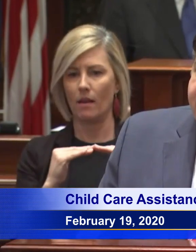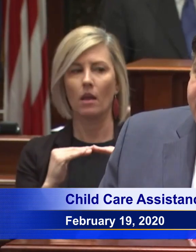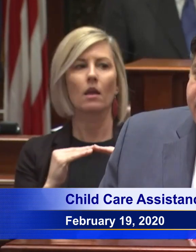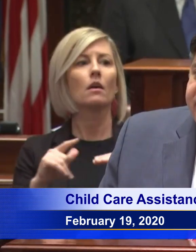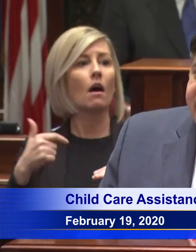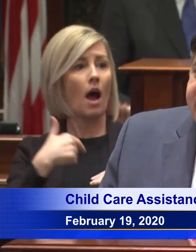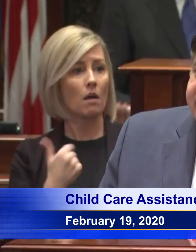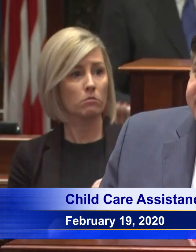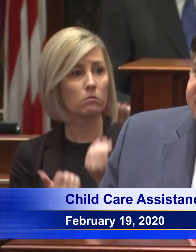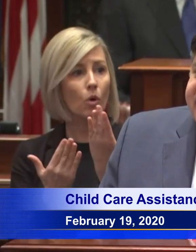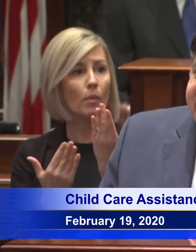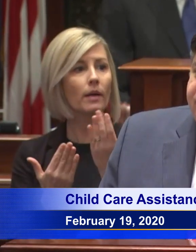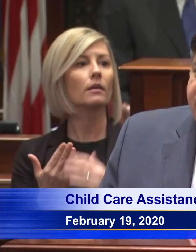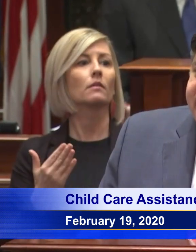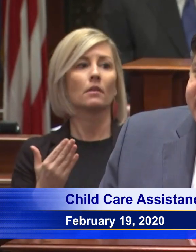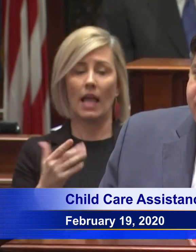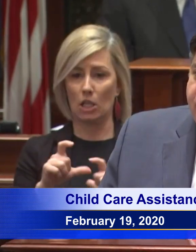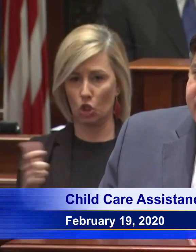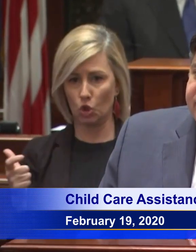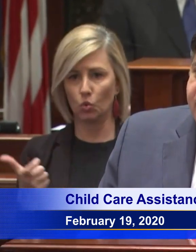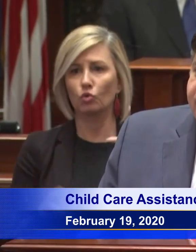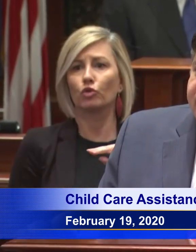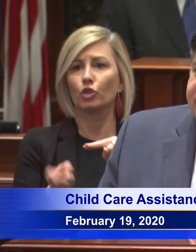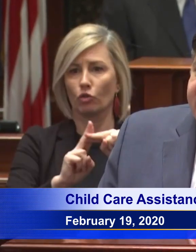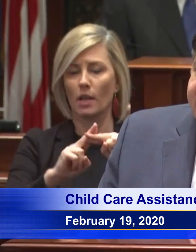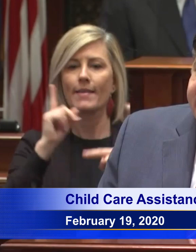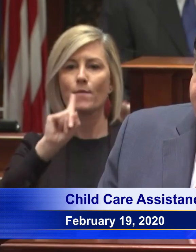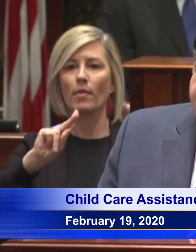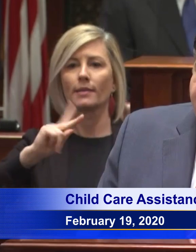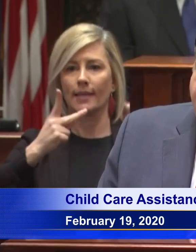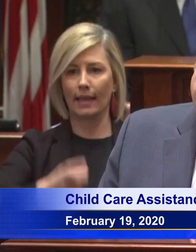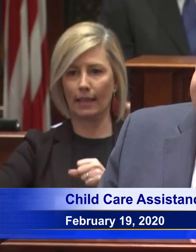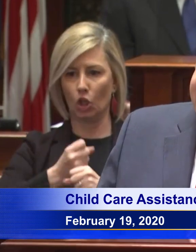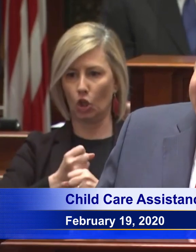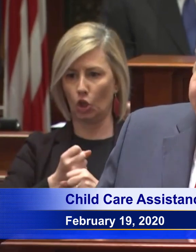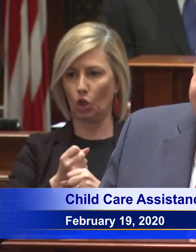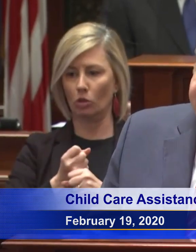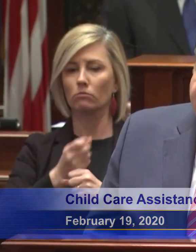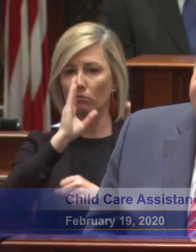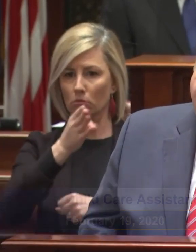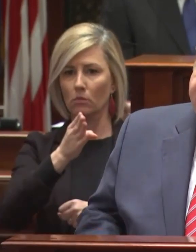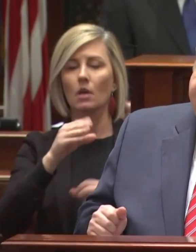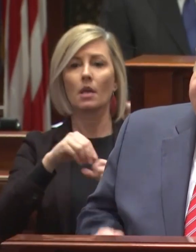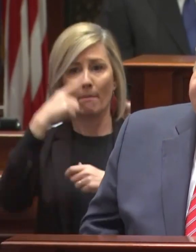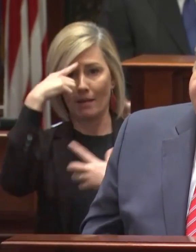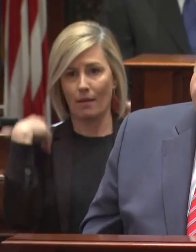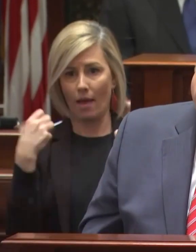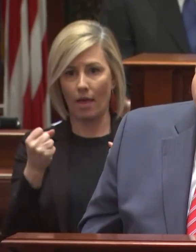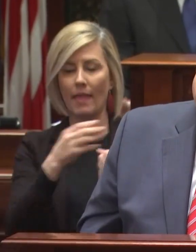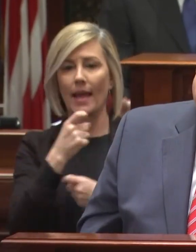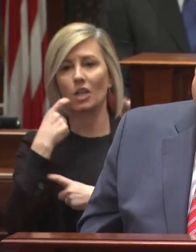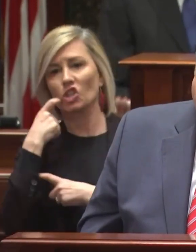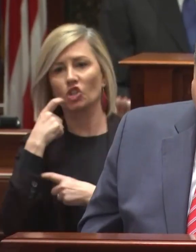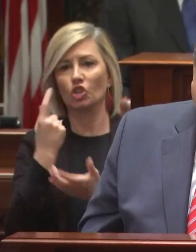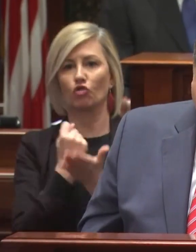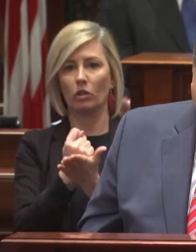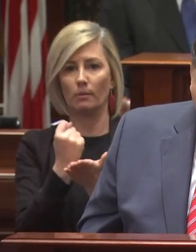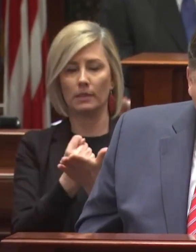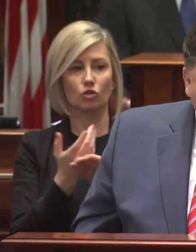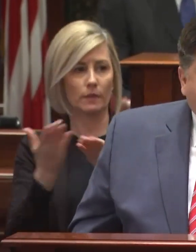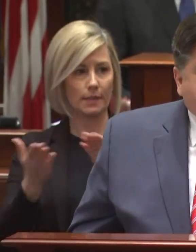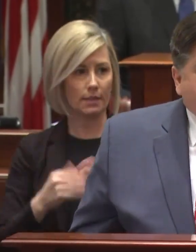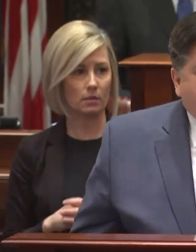I am proposing a substantial increase for the second year in a row in mental health and addiction treatment